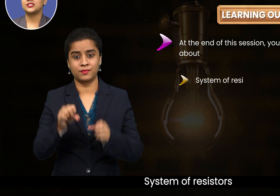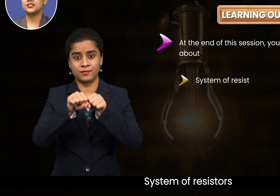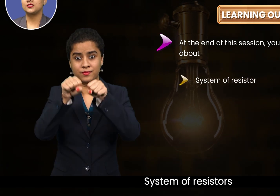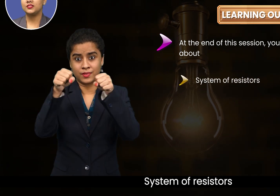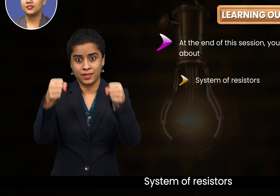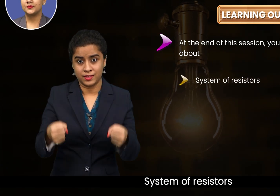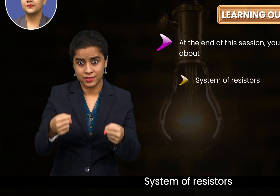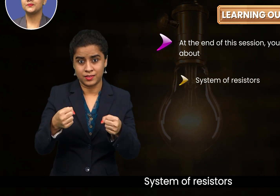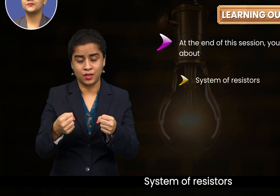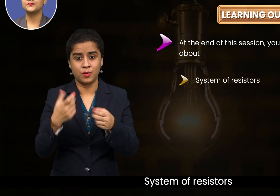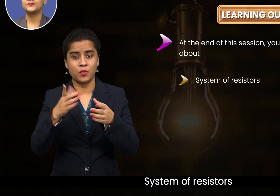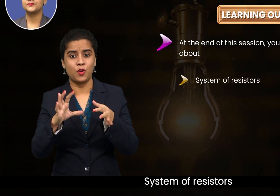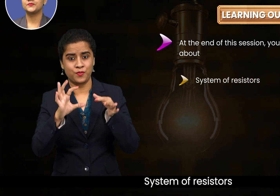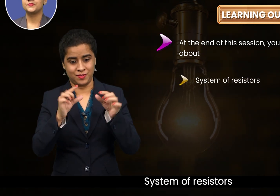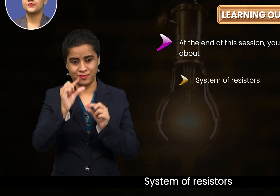of resistors,